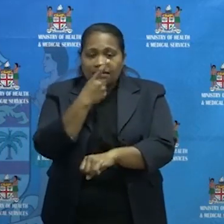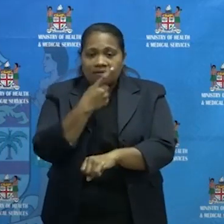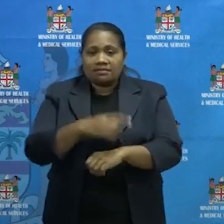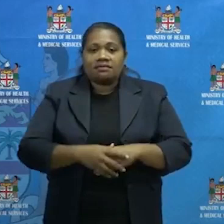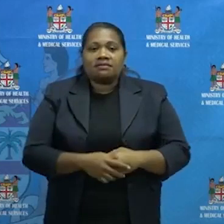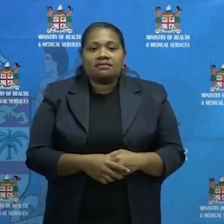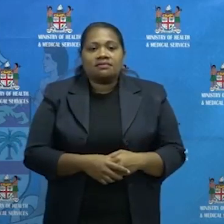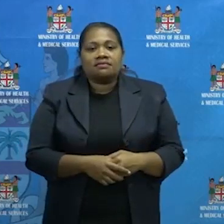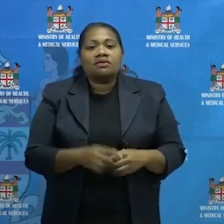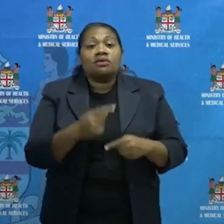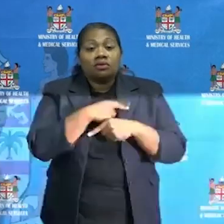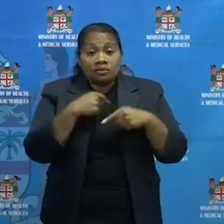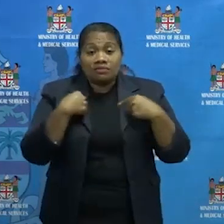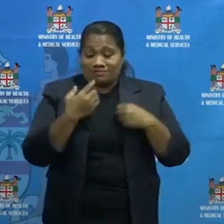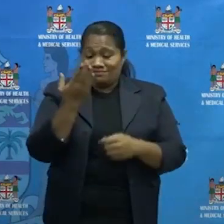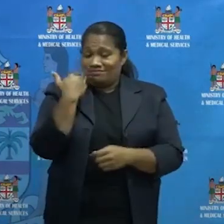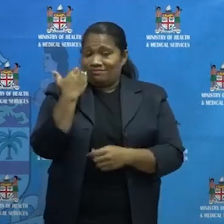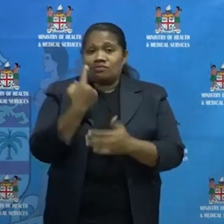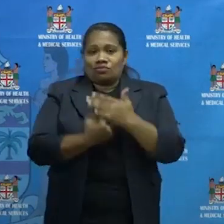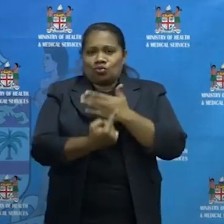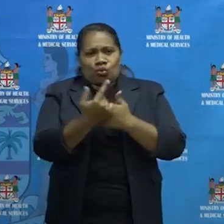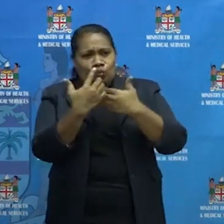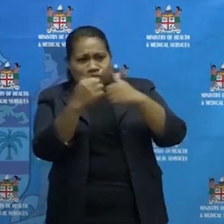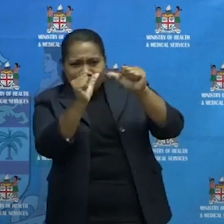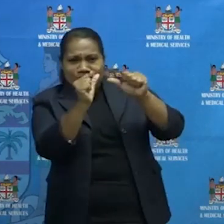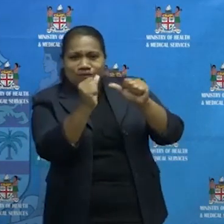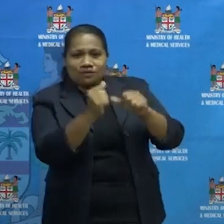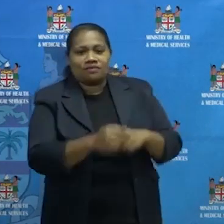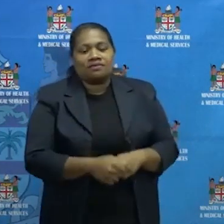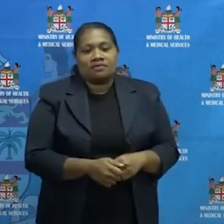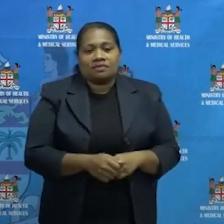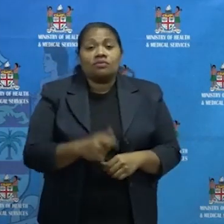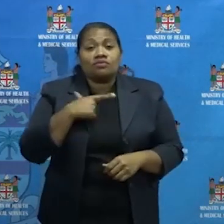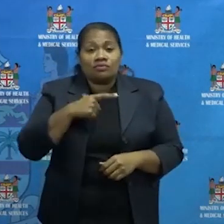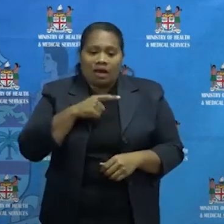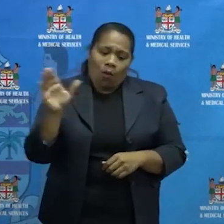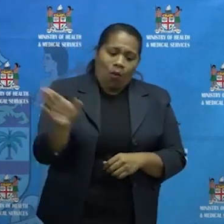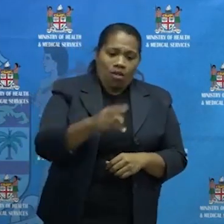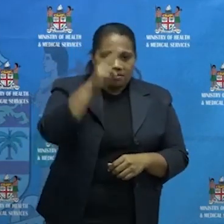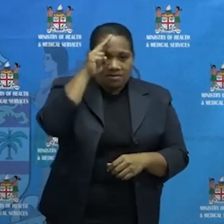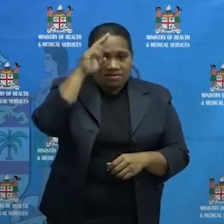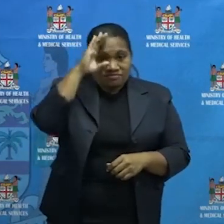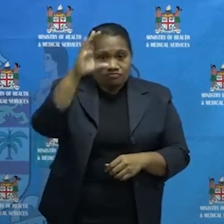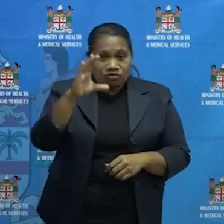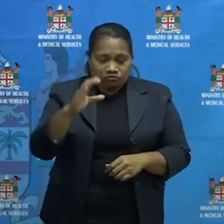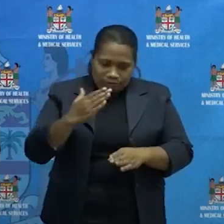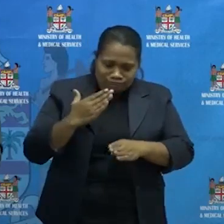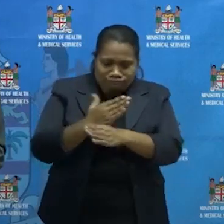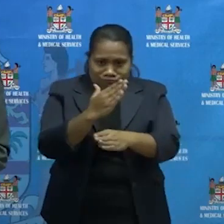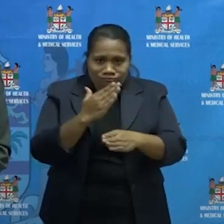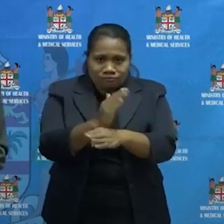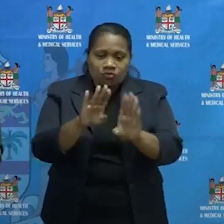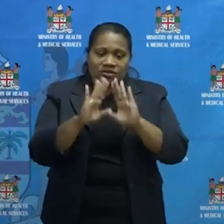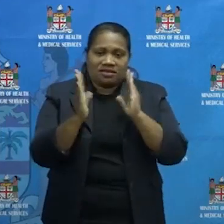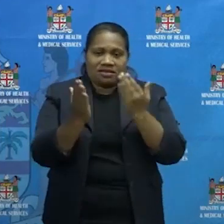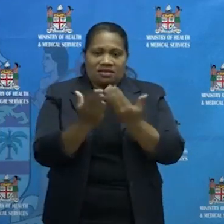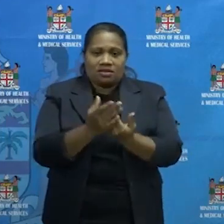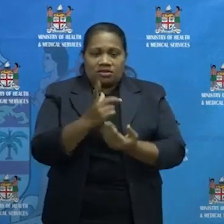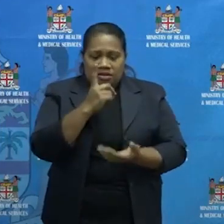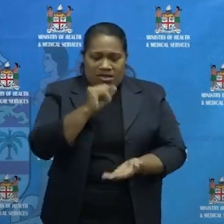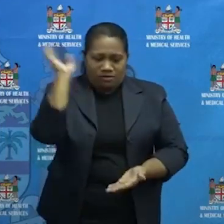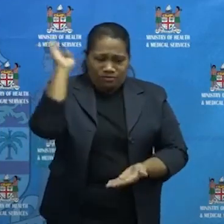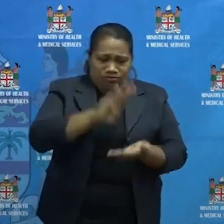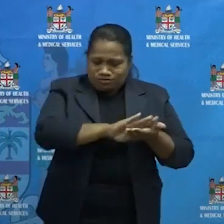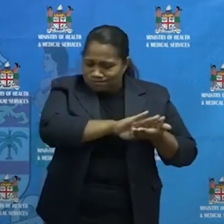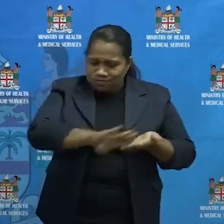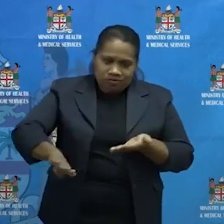We have succeeded before because we embraced a whole-of-nation effort to snuff out the spread of the virus and flush it